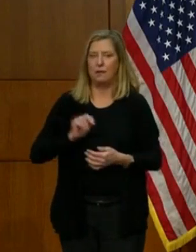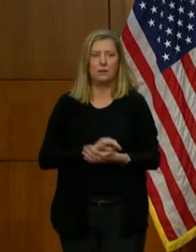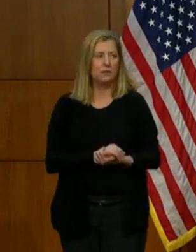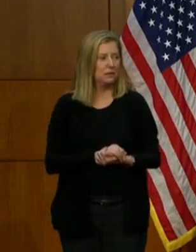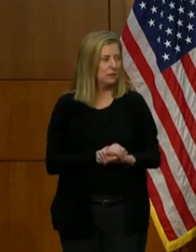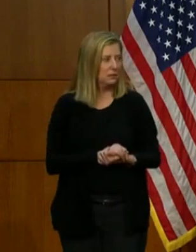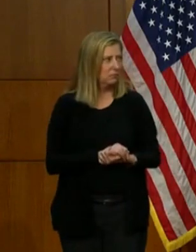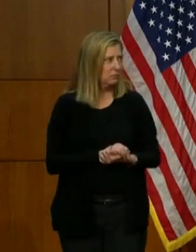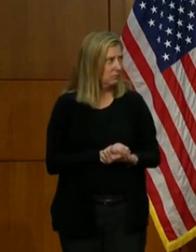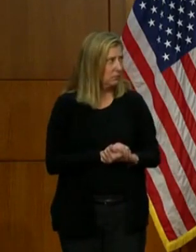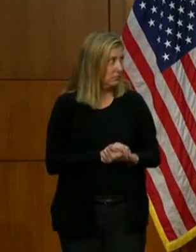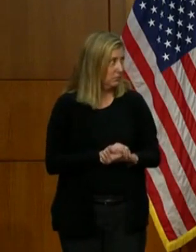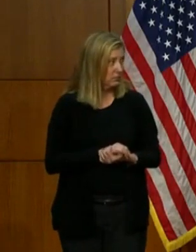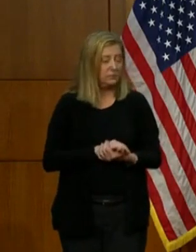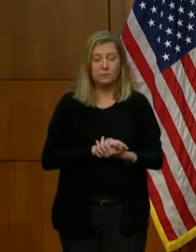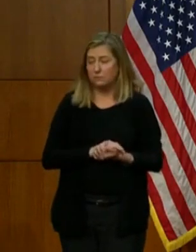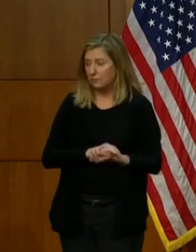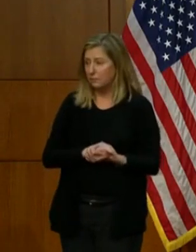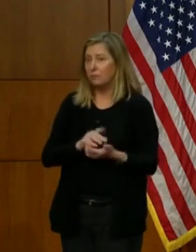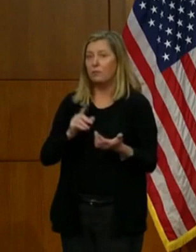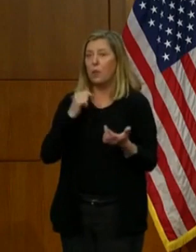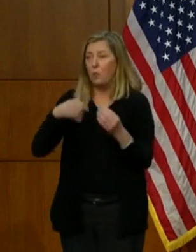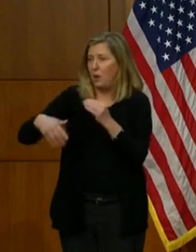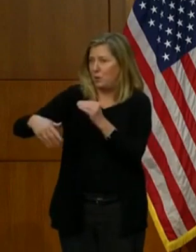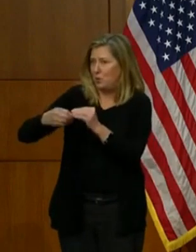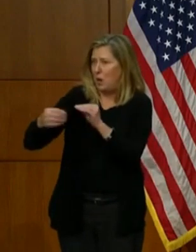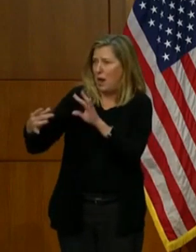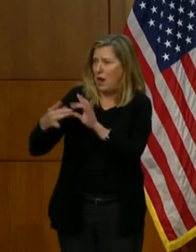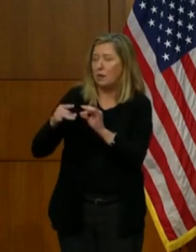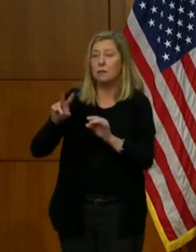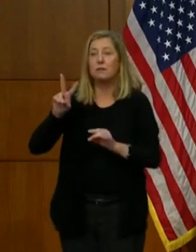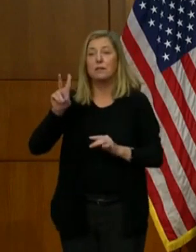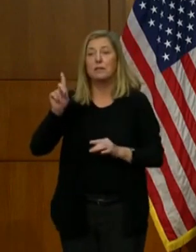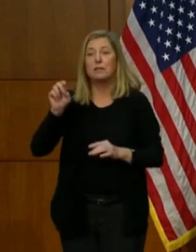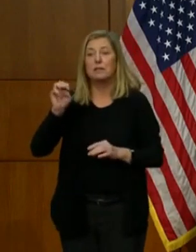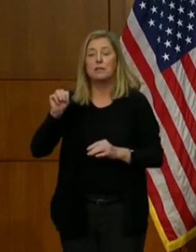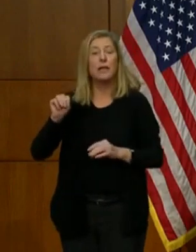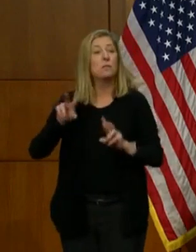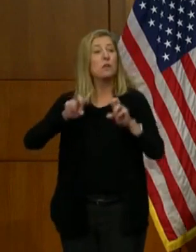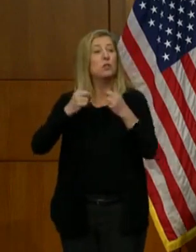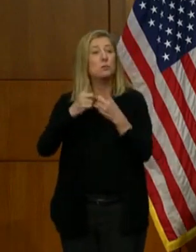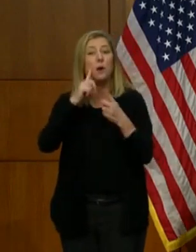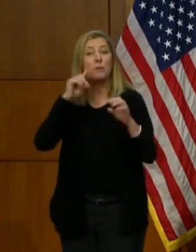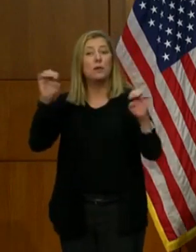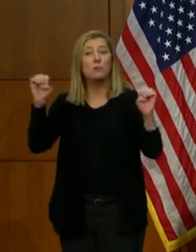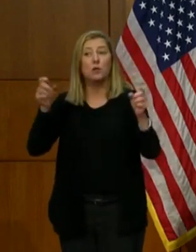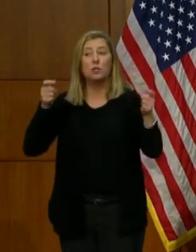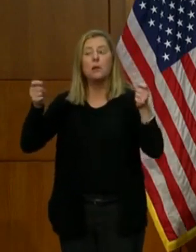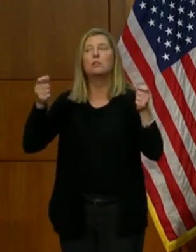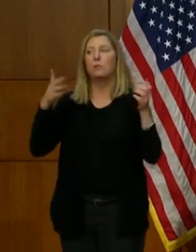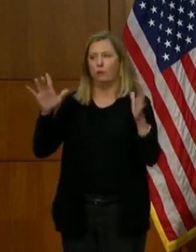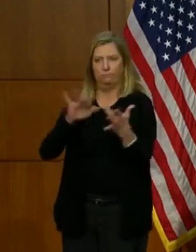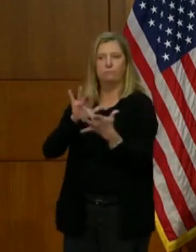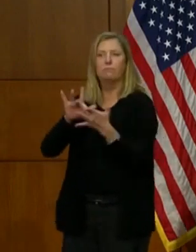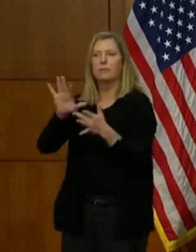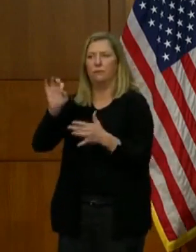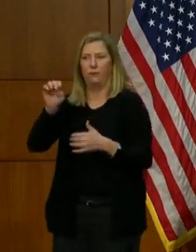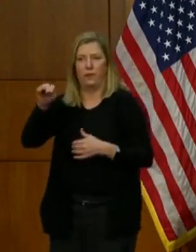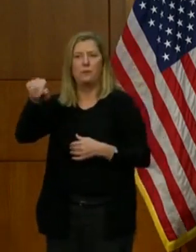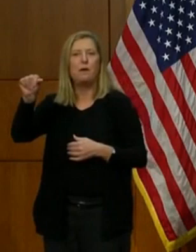Governor, I just want. Yes. I just wanted to add, Governor, that VDEM, Department of Emergency Management, has been in touch with FEMA. We